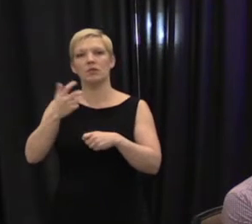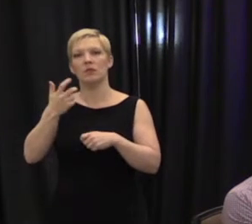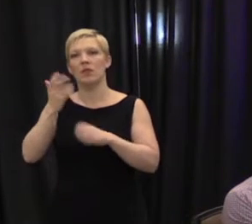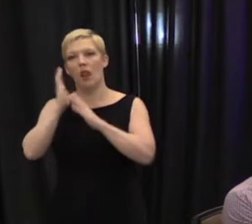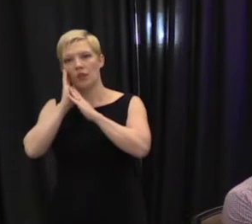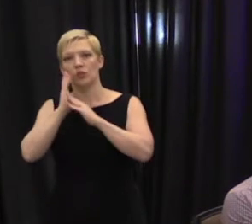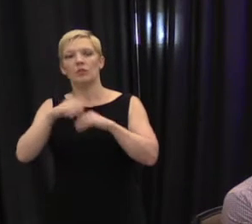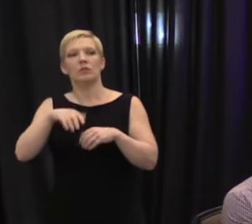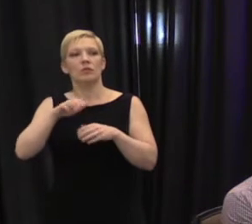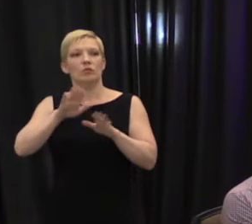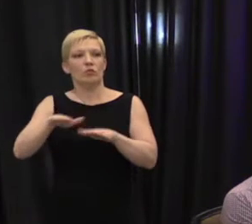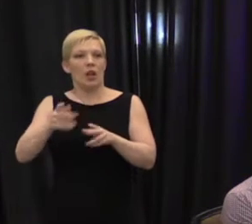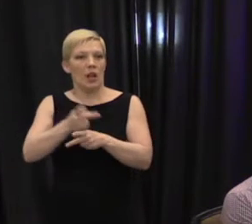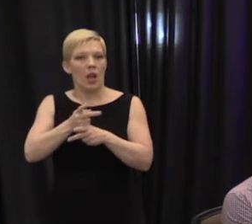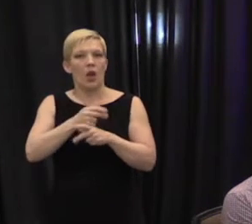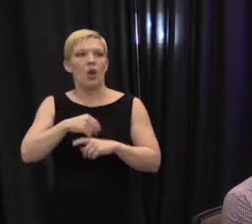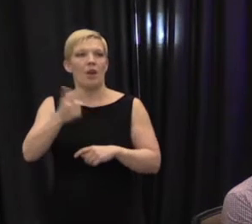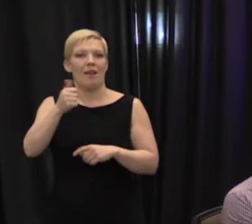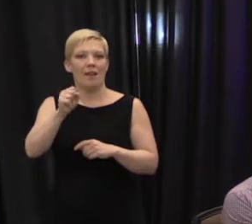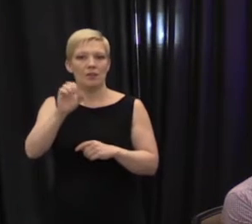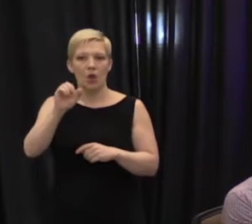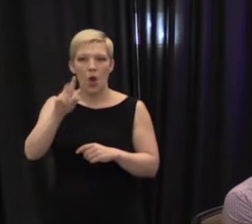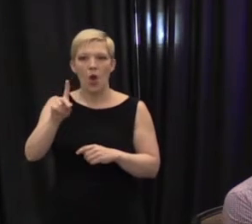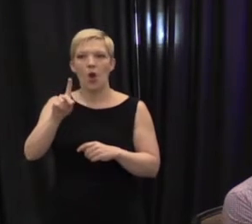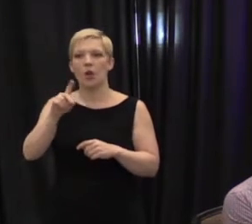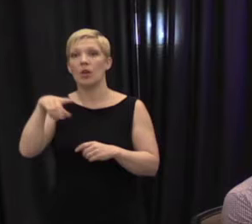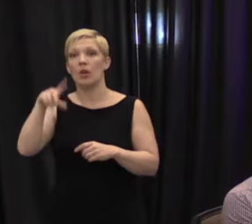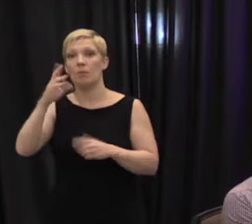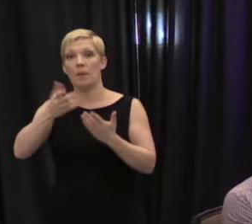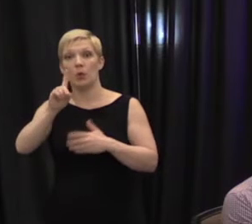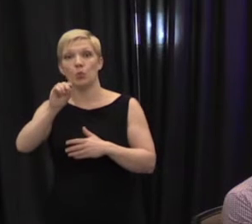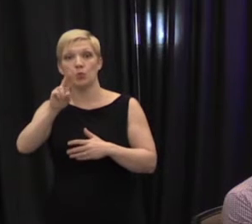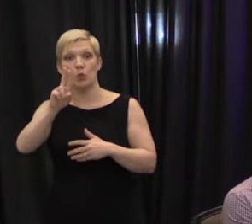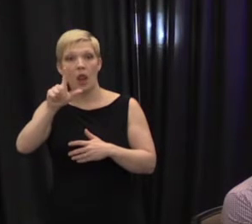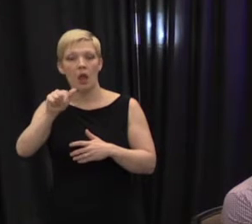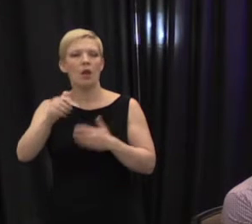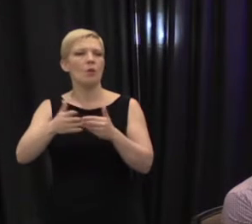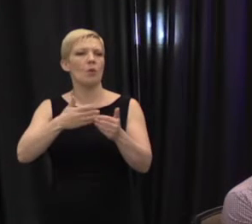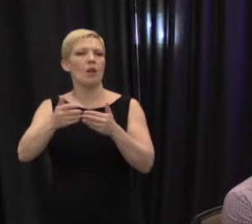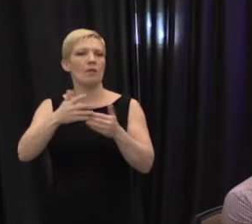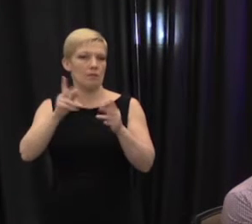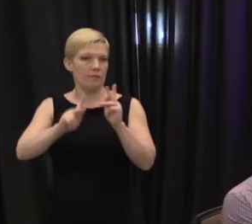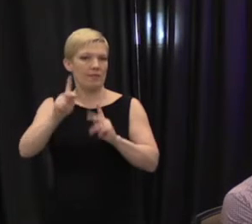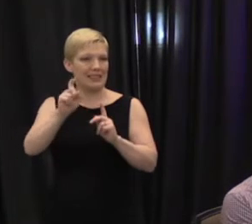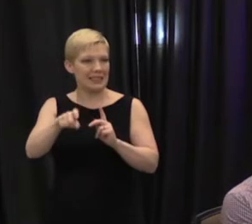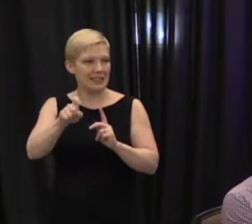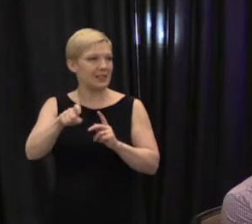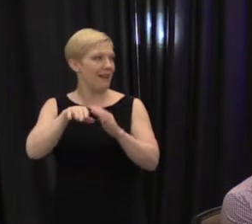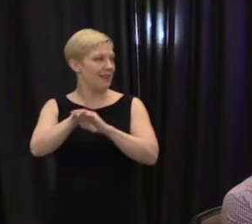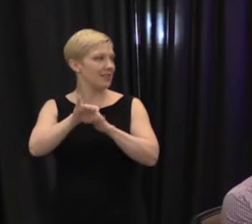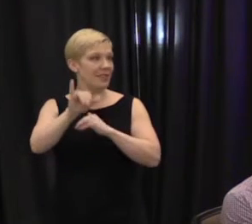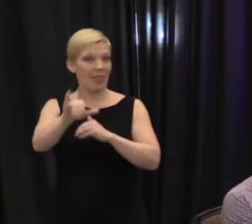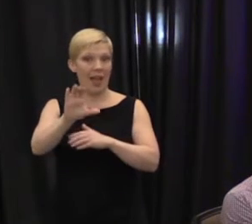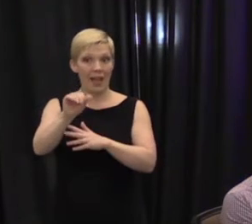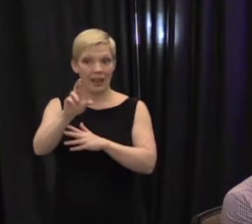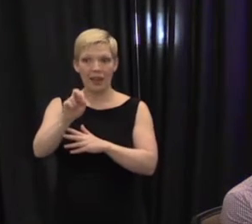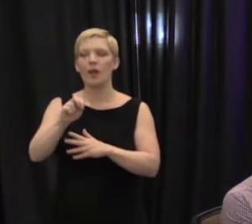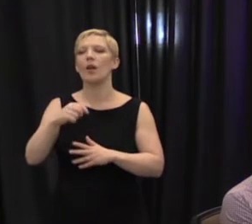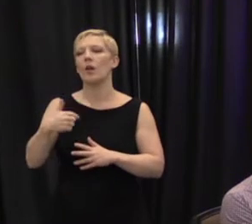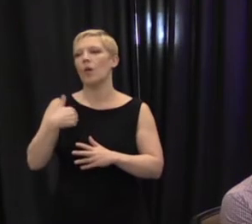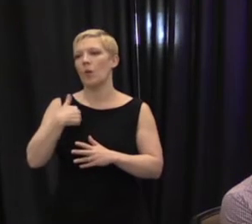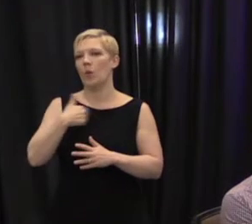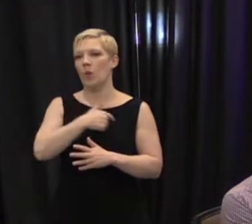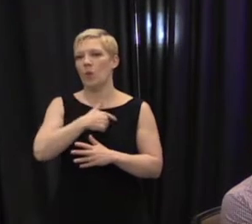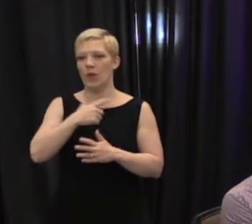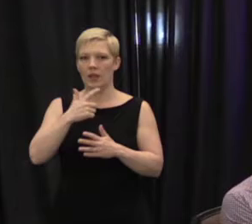childcare, gas cards, doulas, whatever it is that folks need to access the care that they need. That's where we step up to